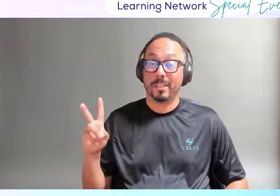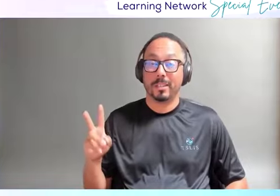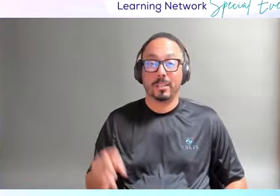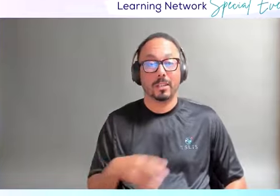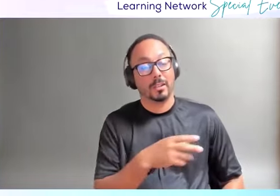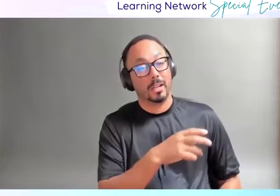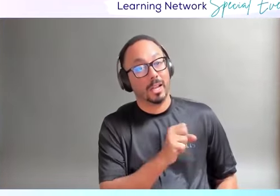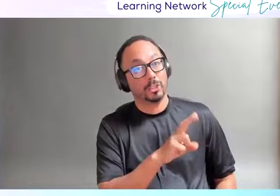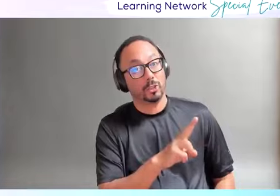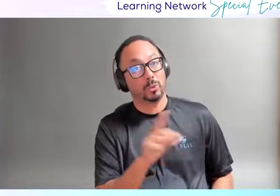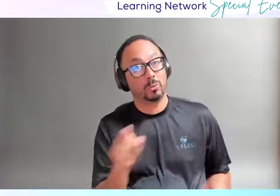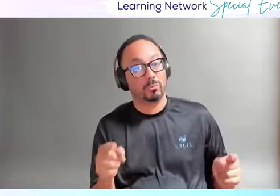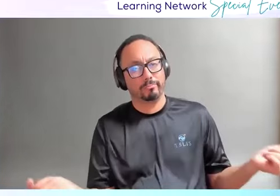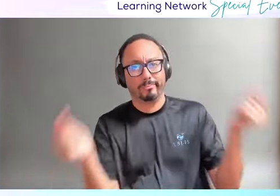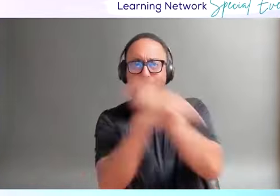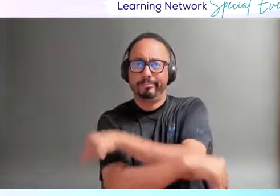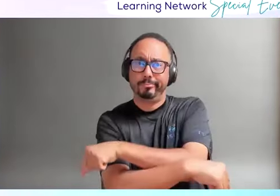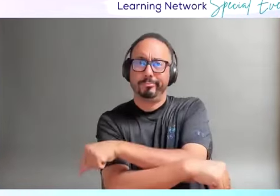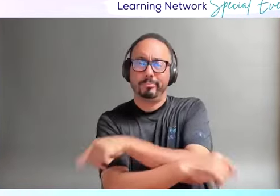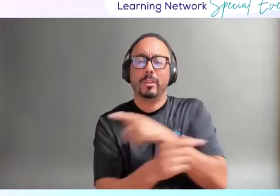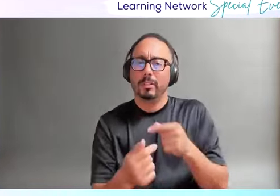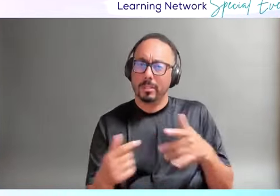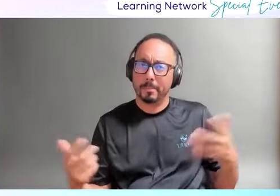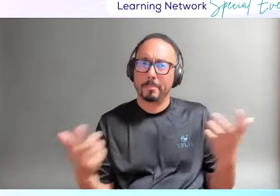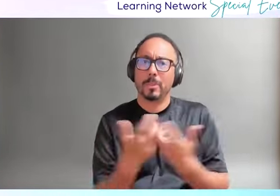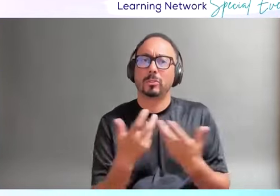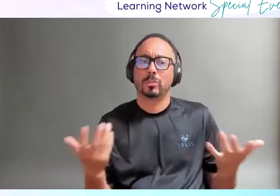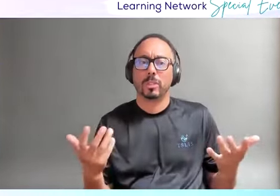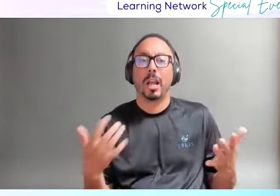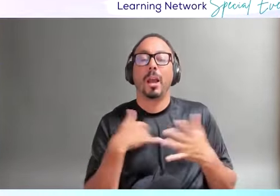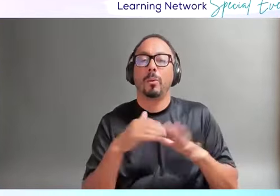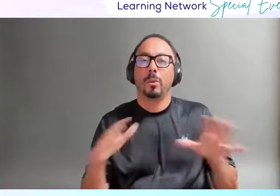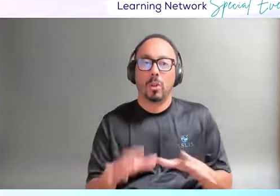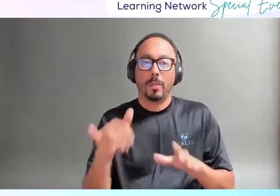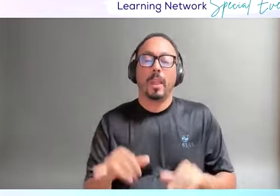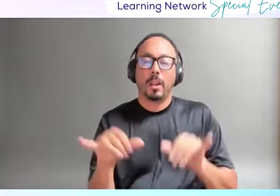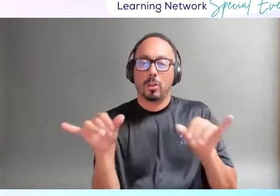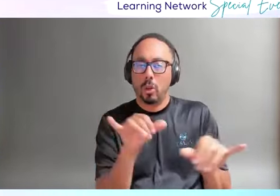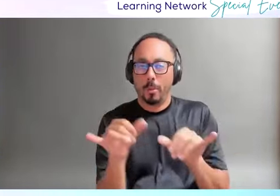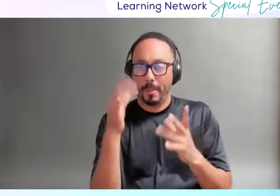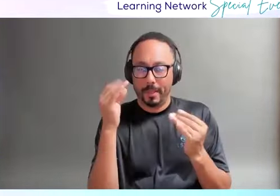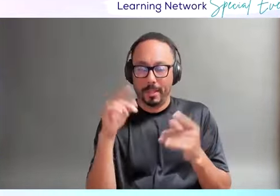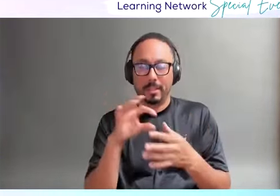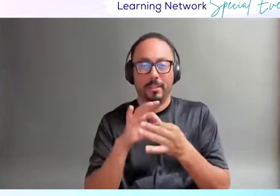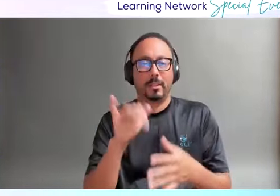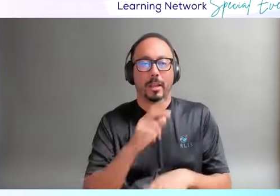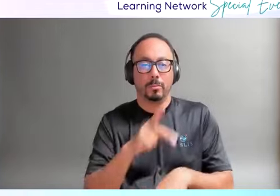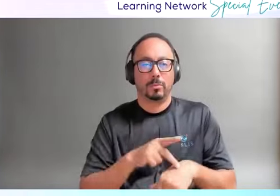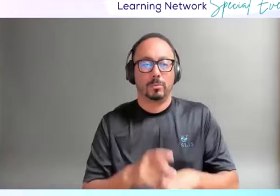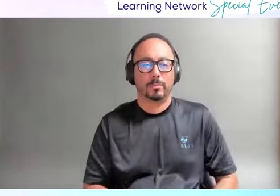SU programming, and vice versa. And we encourage this kind of common thinking around these principles. And that means